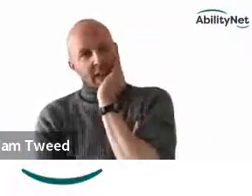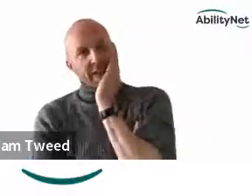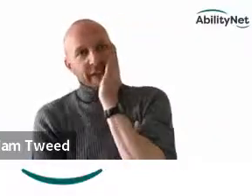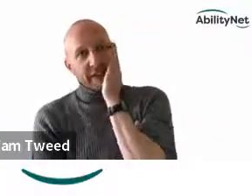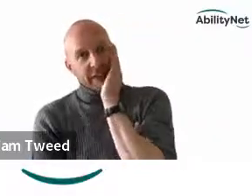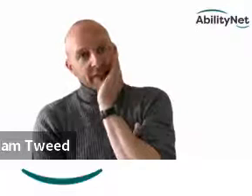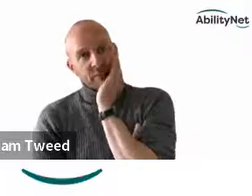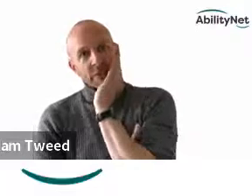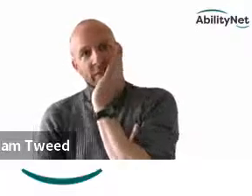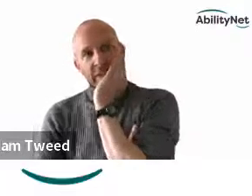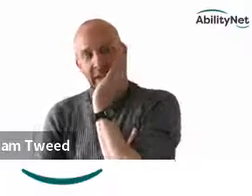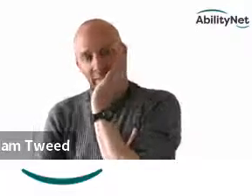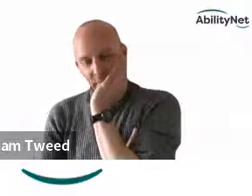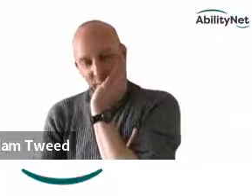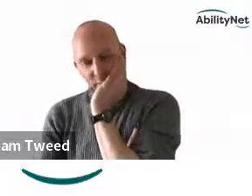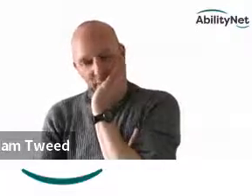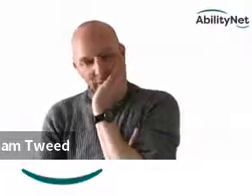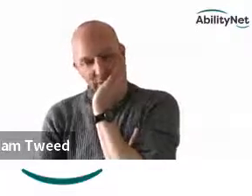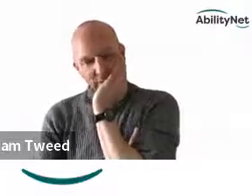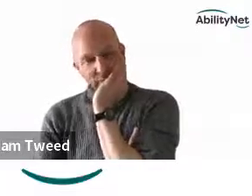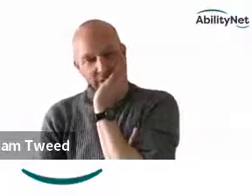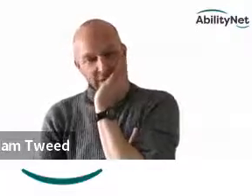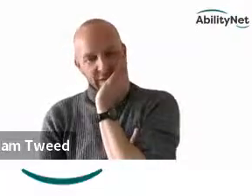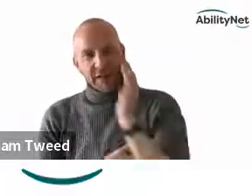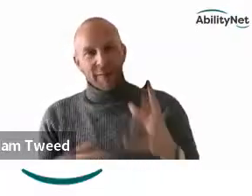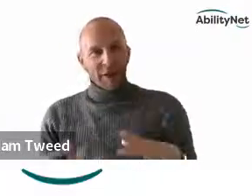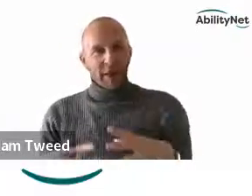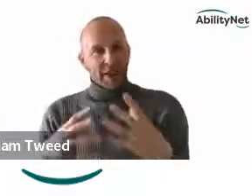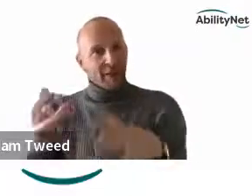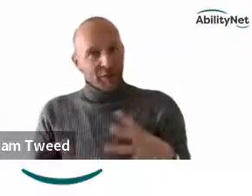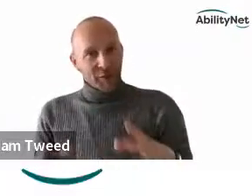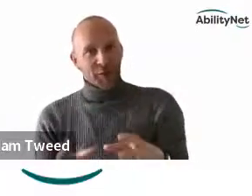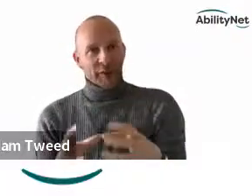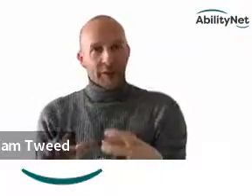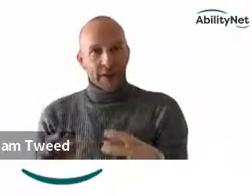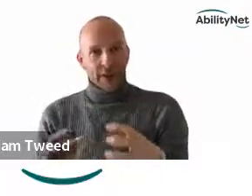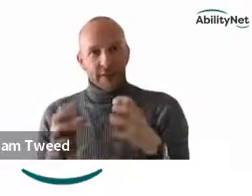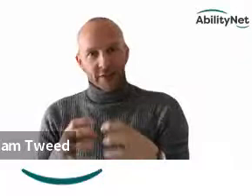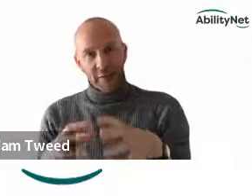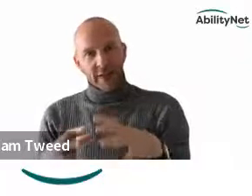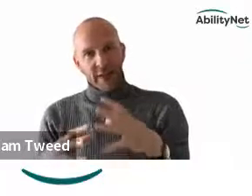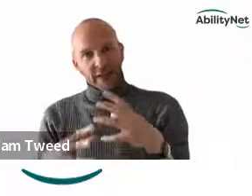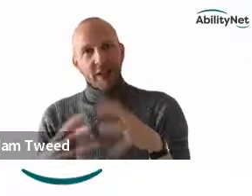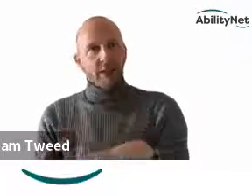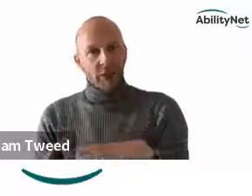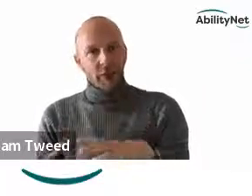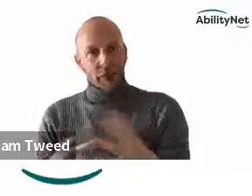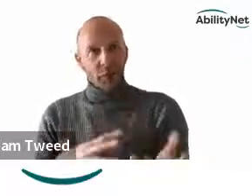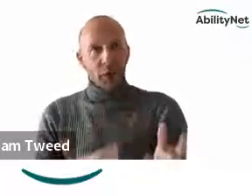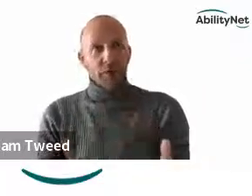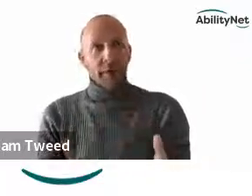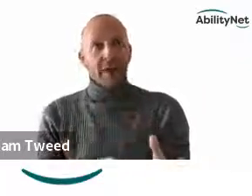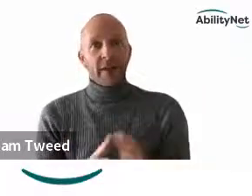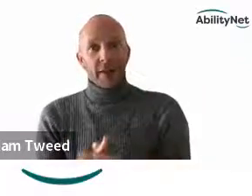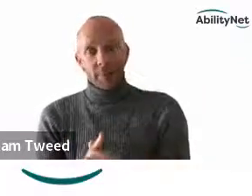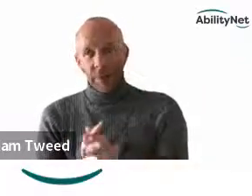for me, it's the assumptions. Just because I might be uncomfortable doing something doesn't mean that I can't do it or I